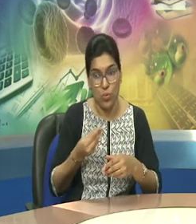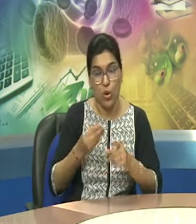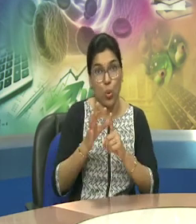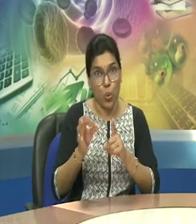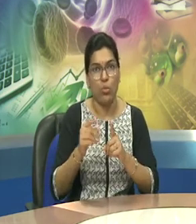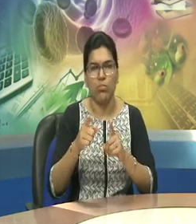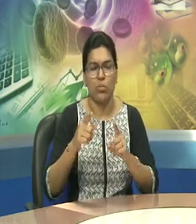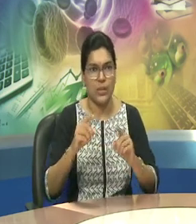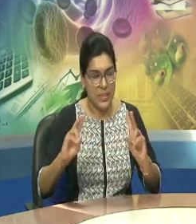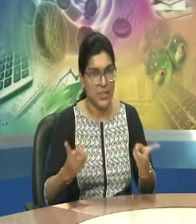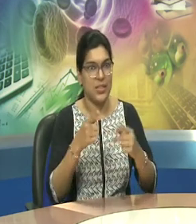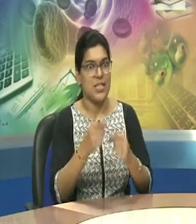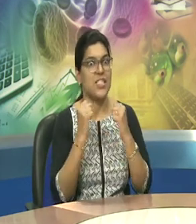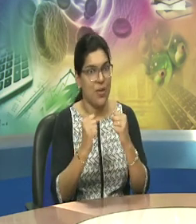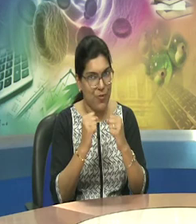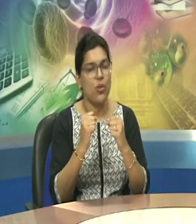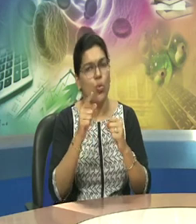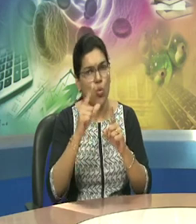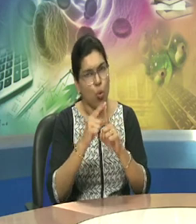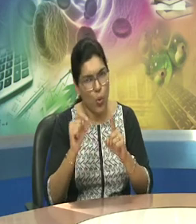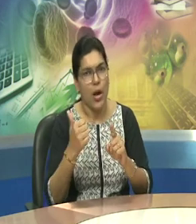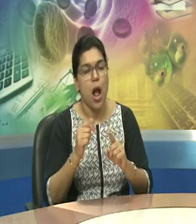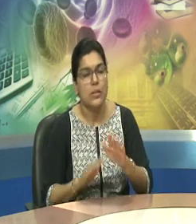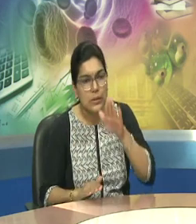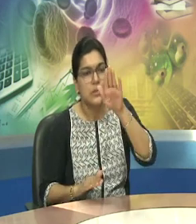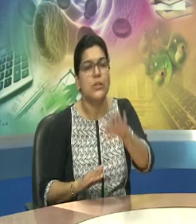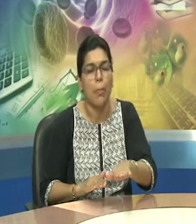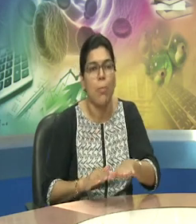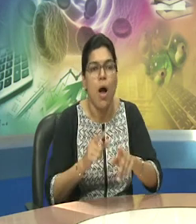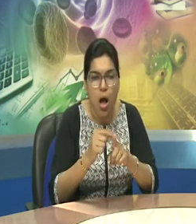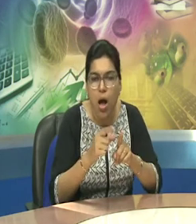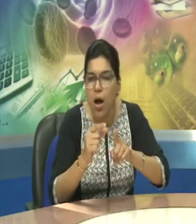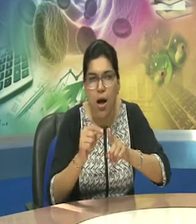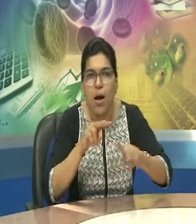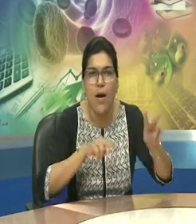An entrepreneur should be capable of